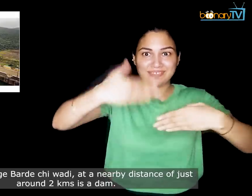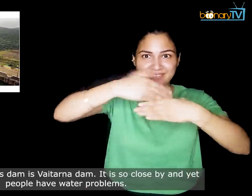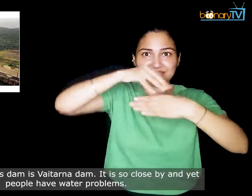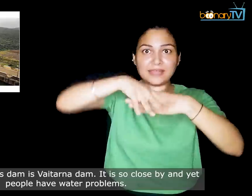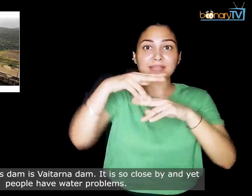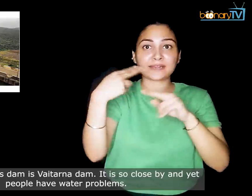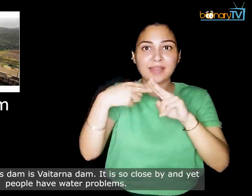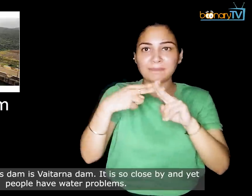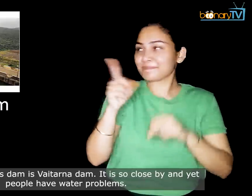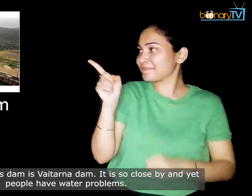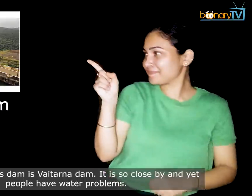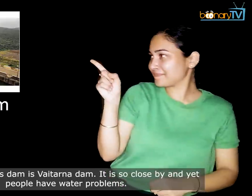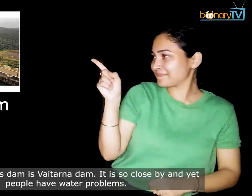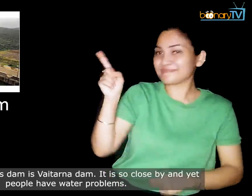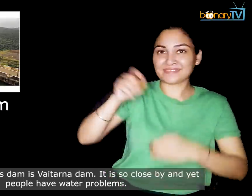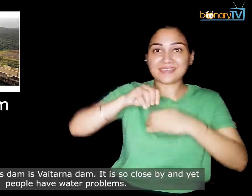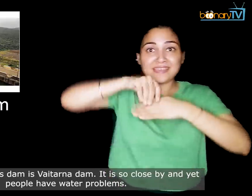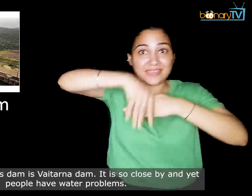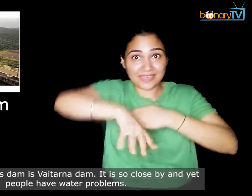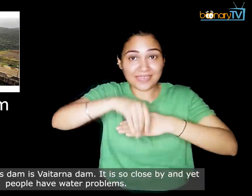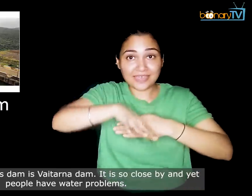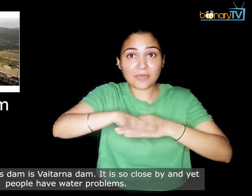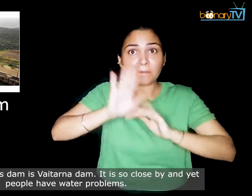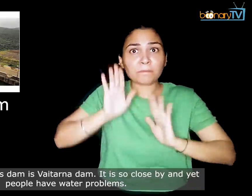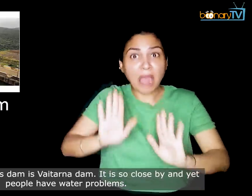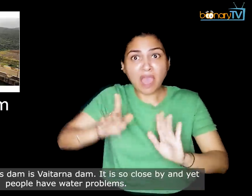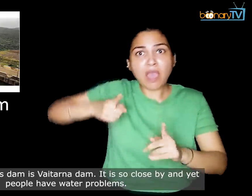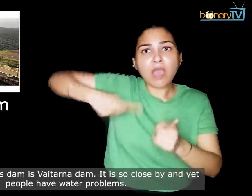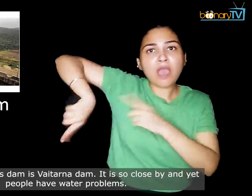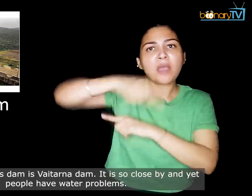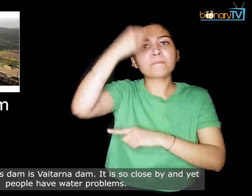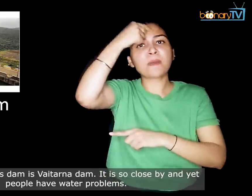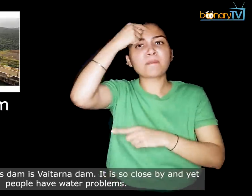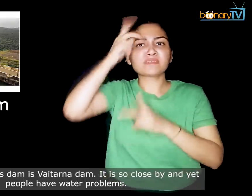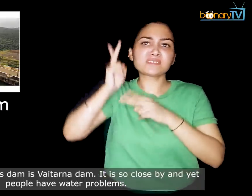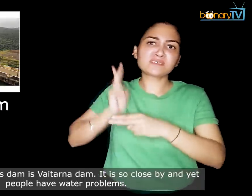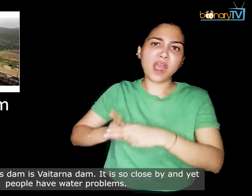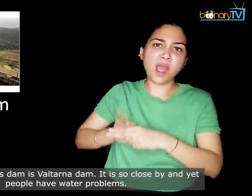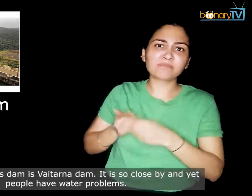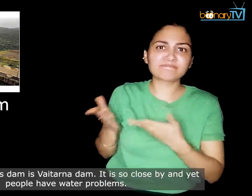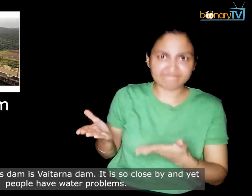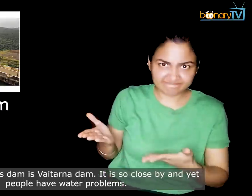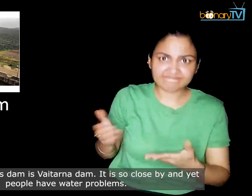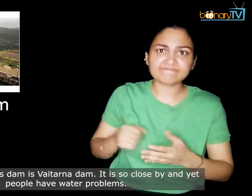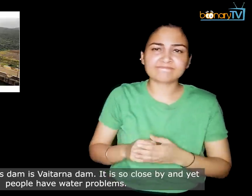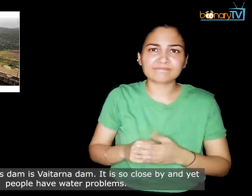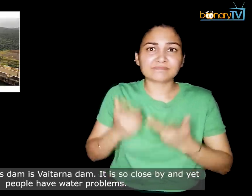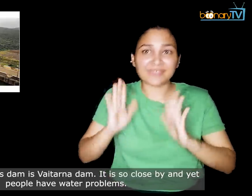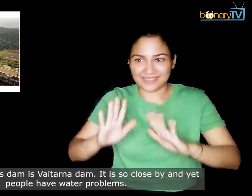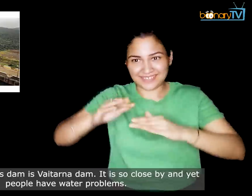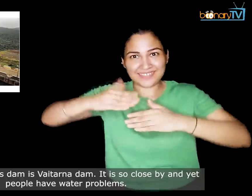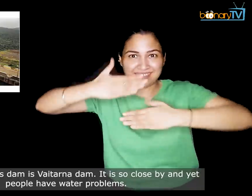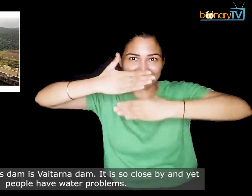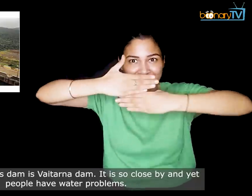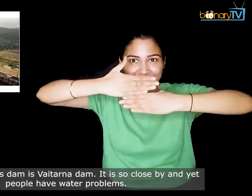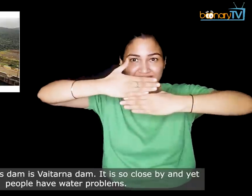The name of this dam is Vaitarna Dam. It is so close by and yet people have water